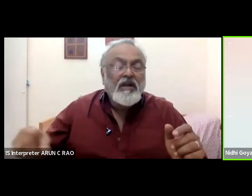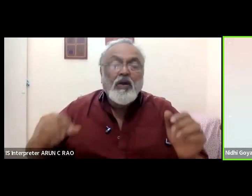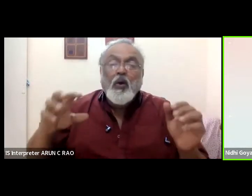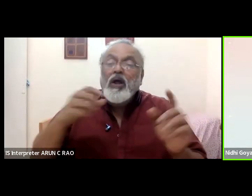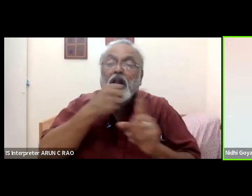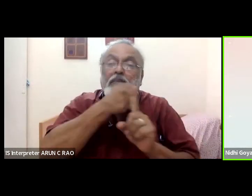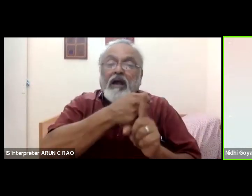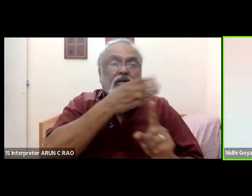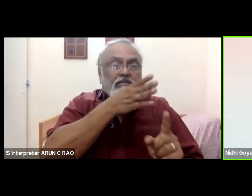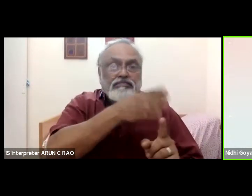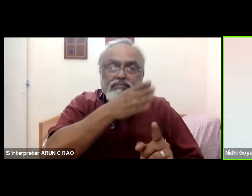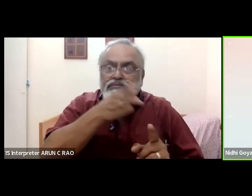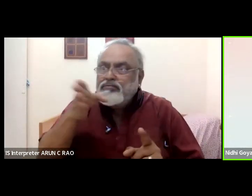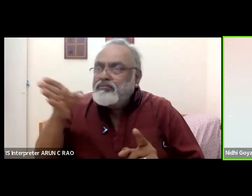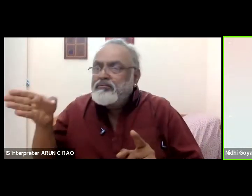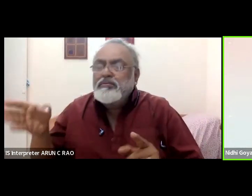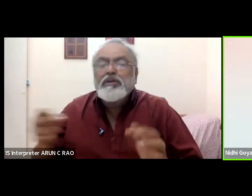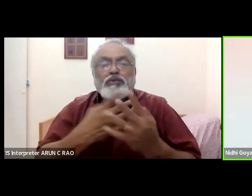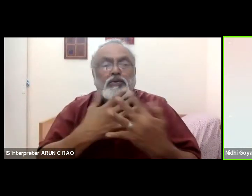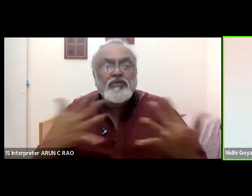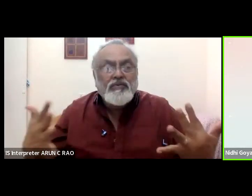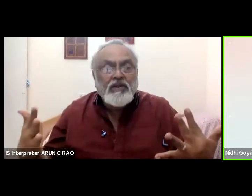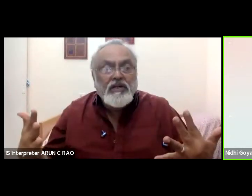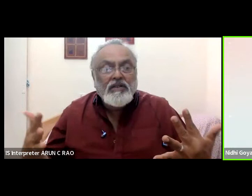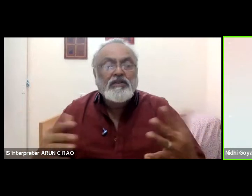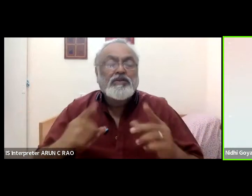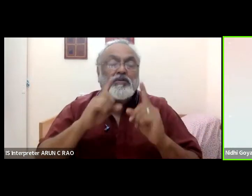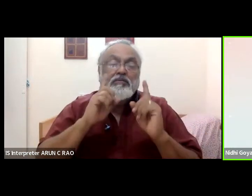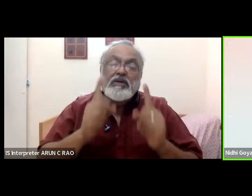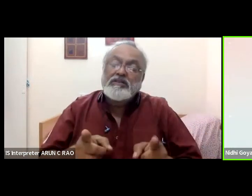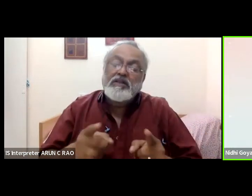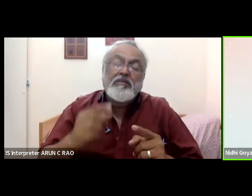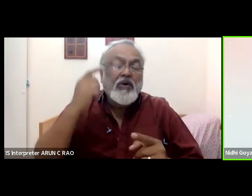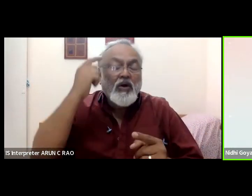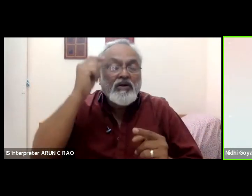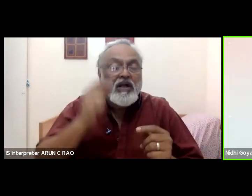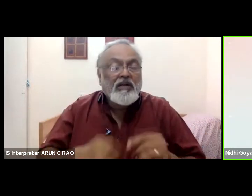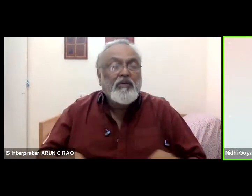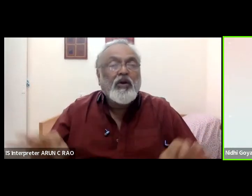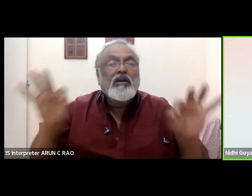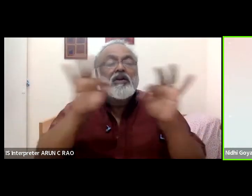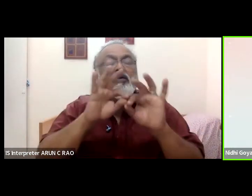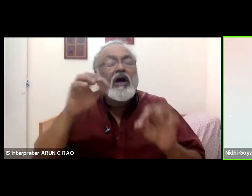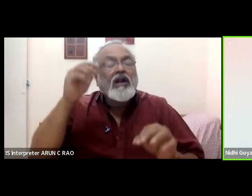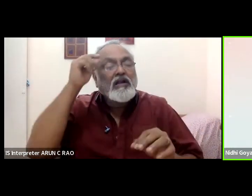areas. So when we're talking about education, employment, disaster response, but also very